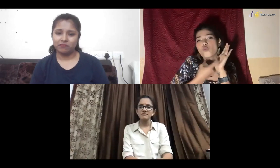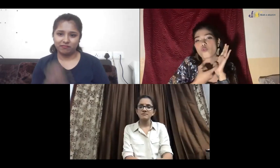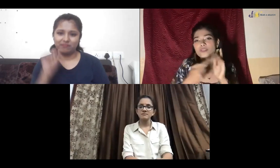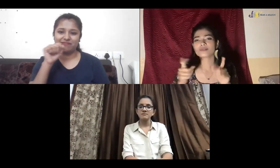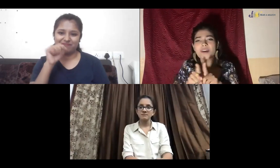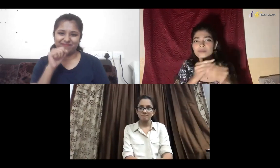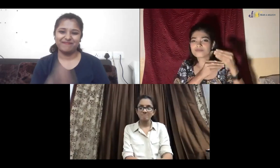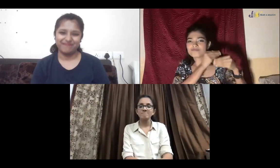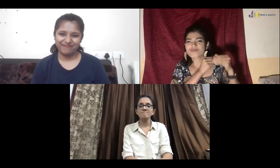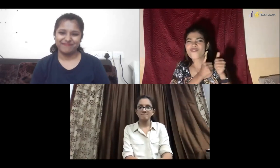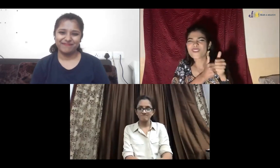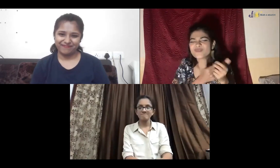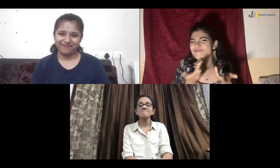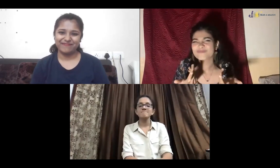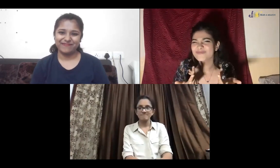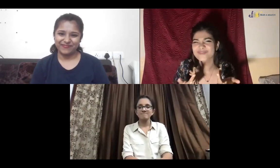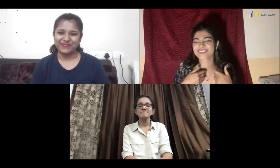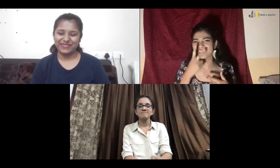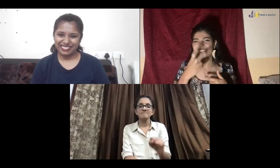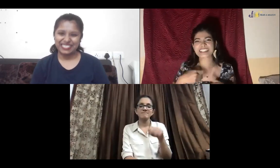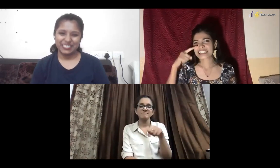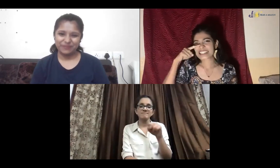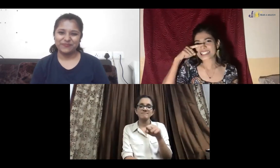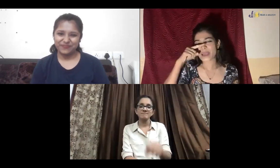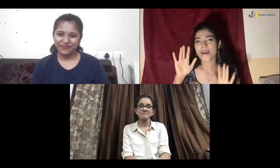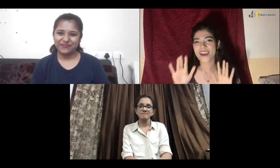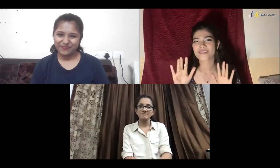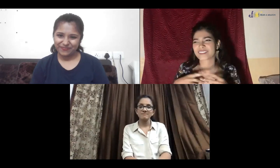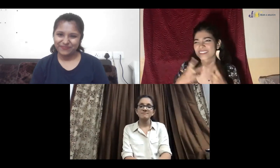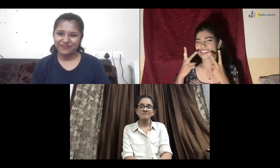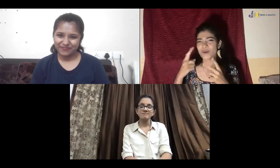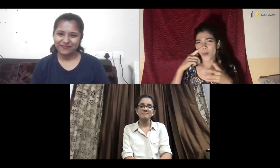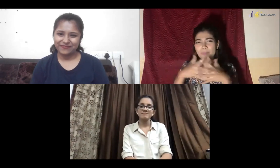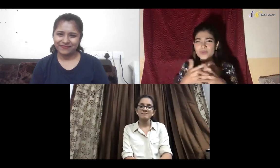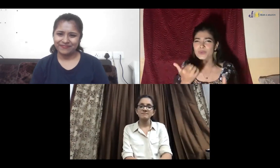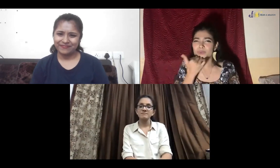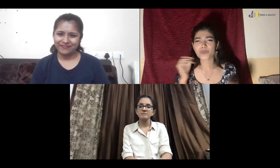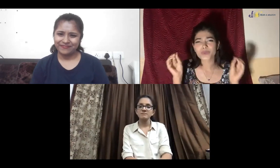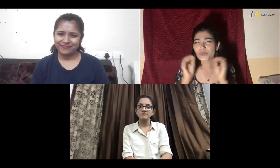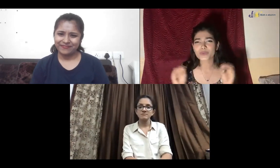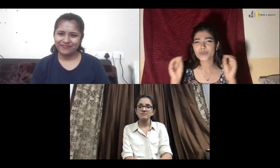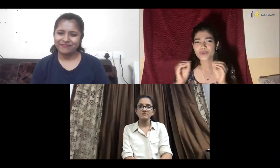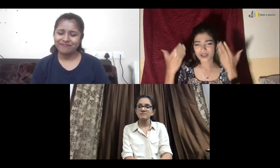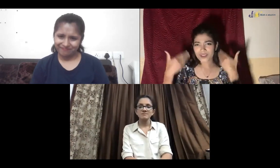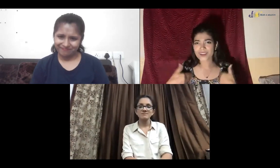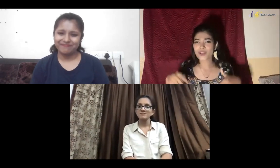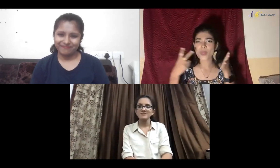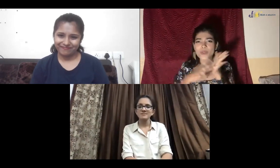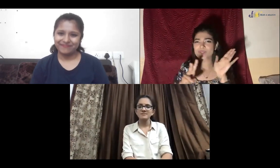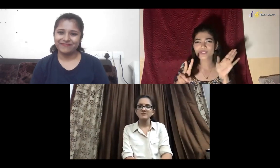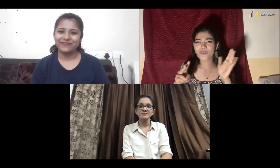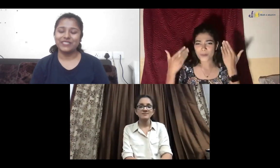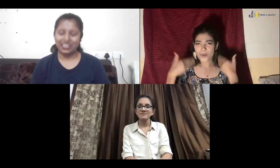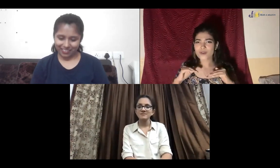But we have to follow the things which are being asked by a family. But there is